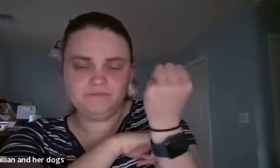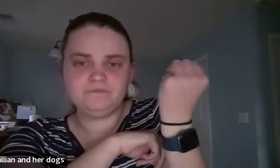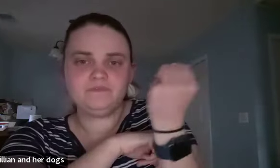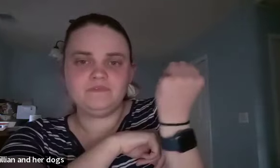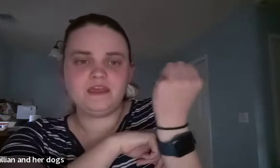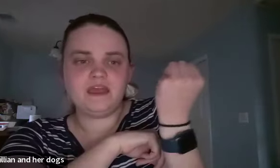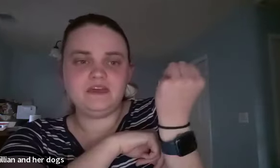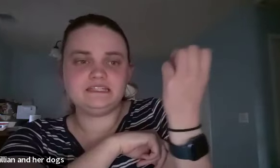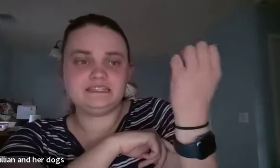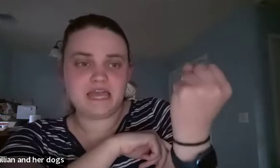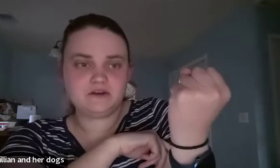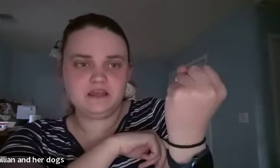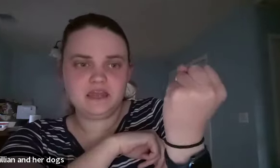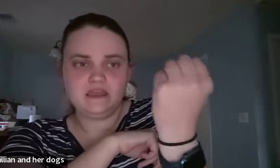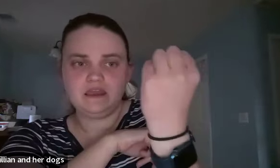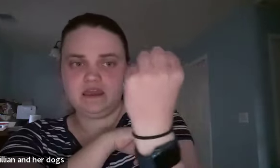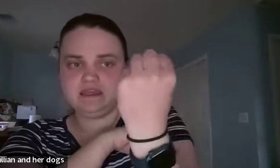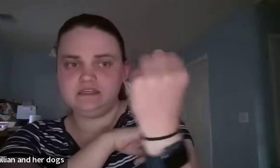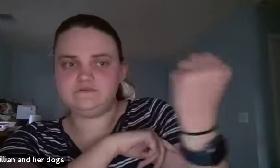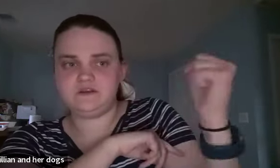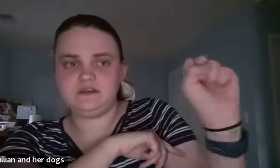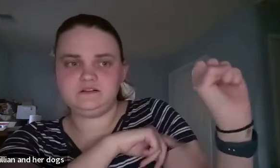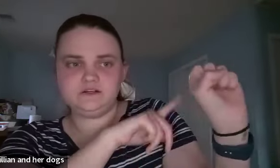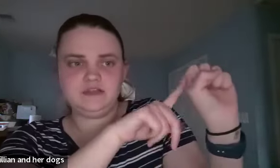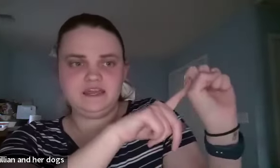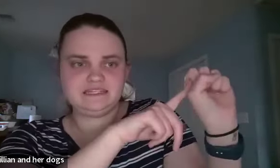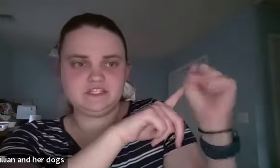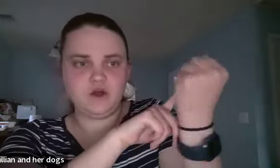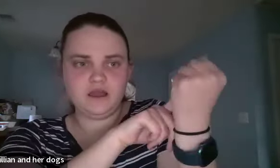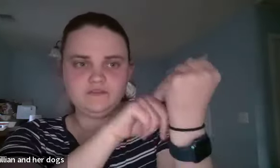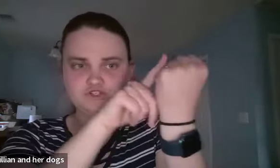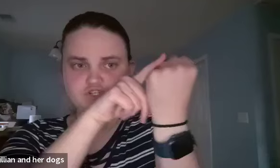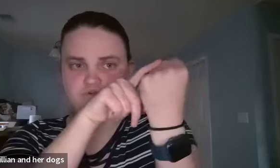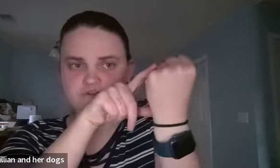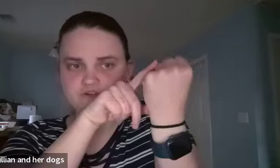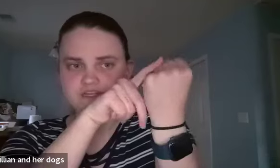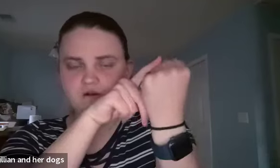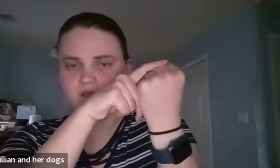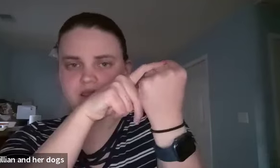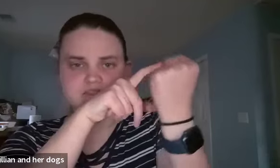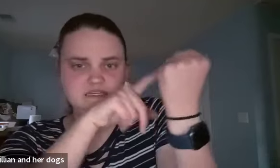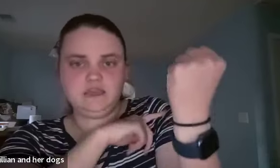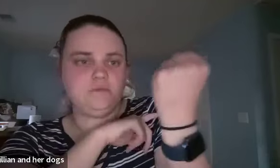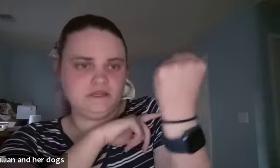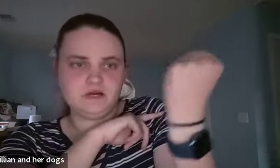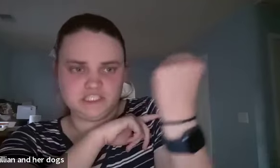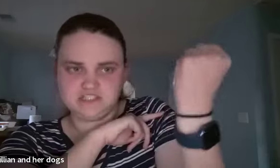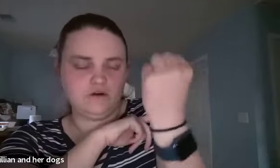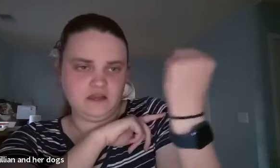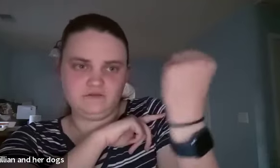Monday. And then Saturday is very clear, like it's not, there's no fingers like sticking up as much. It's all kind